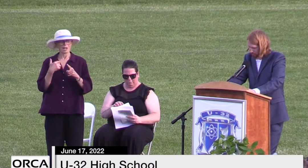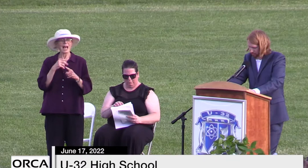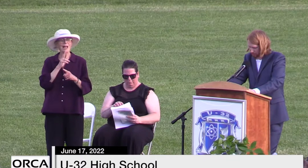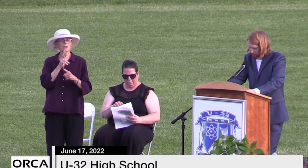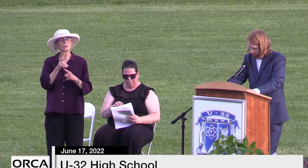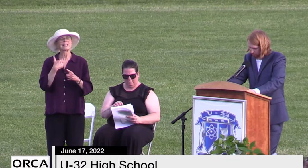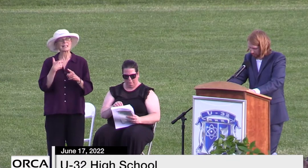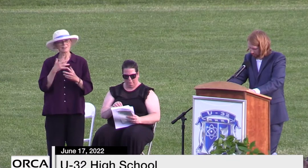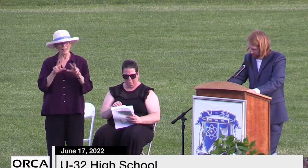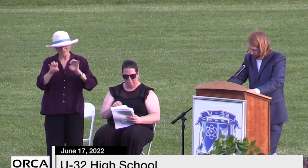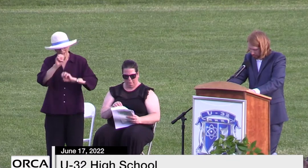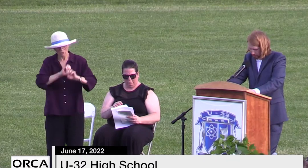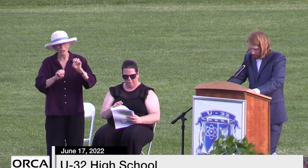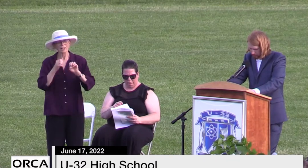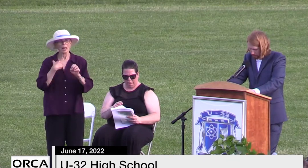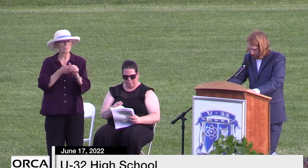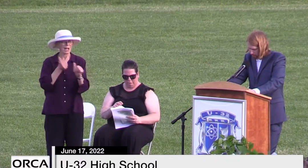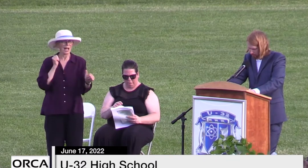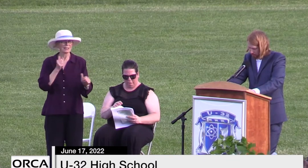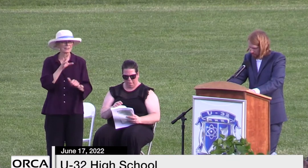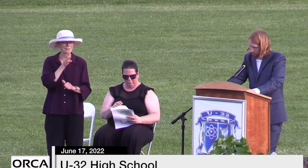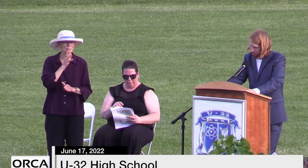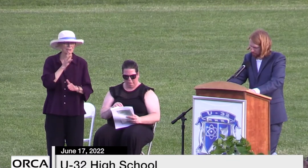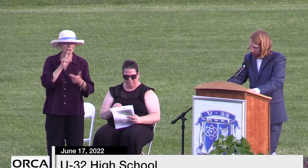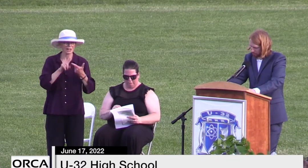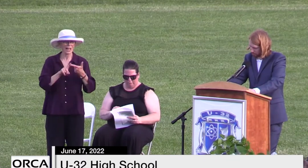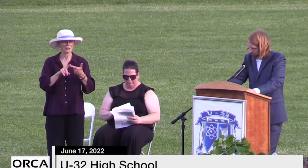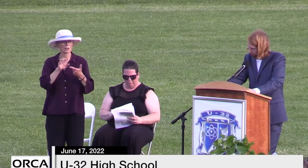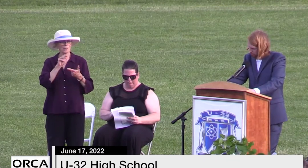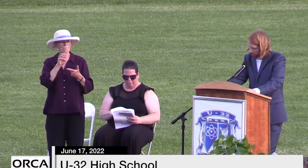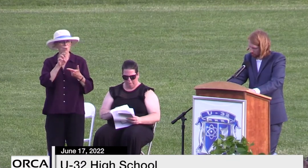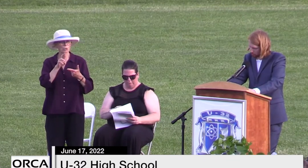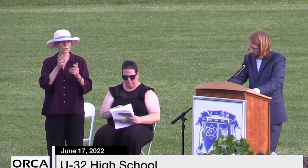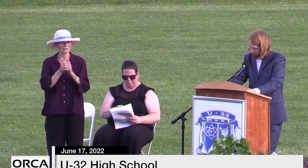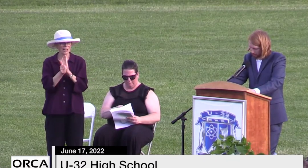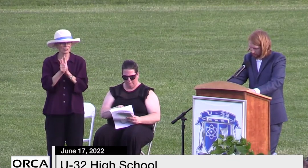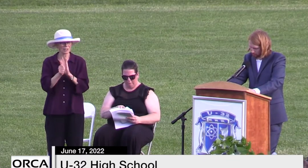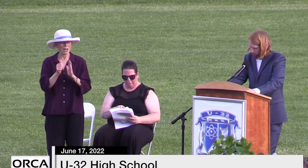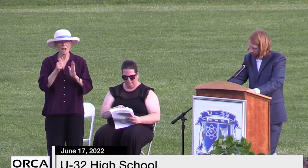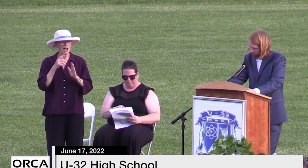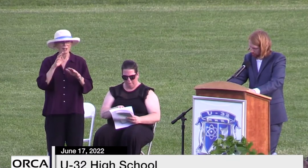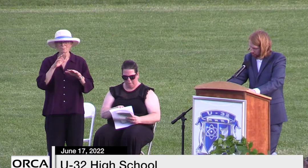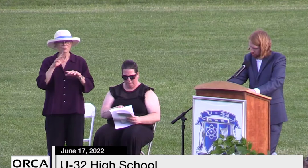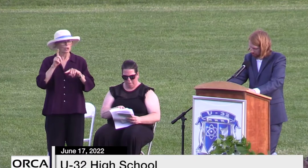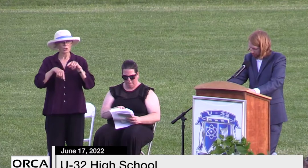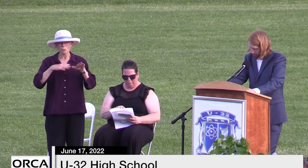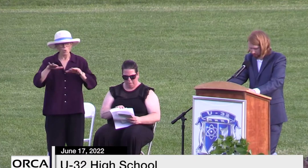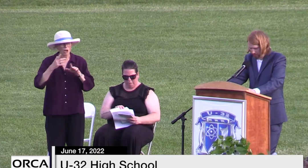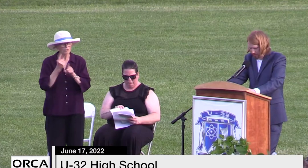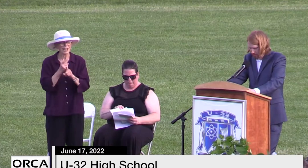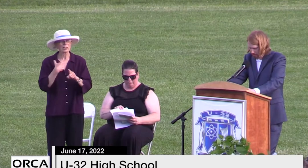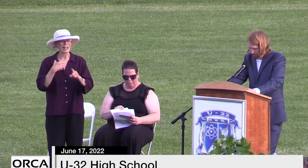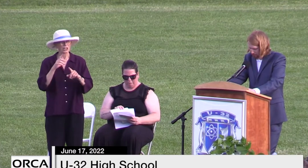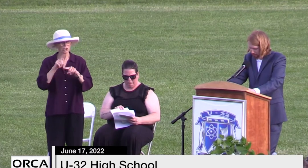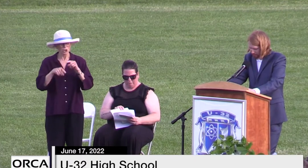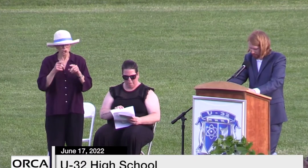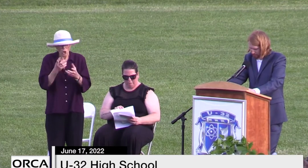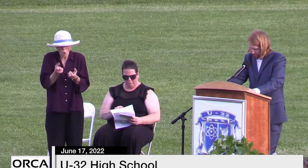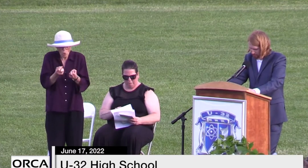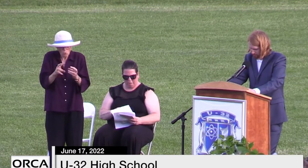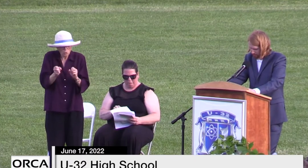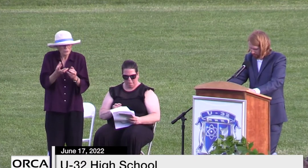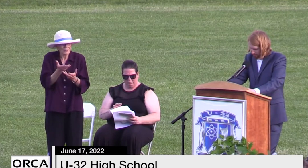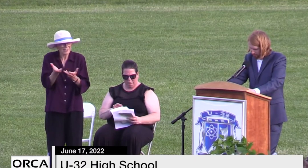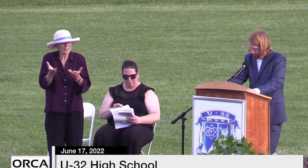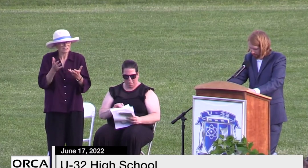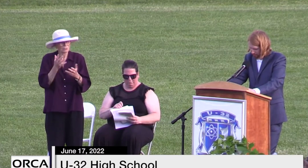in speech and fine motor skills. So not only could I not pronounce words, but I couldn't walk right or hold things strongly. To put in a